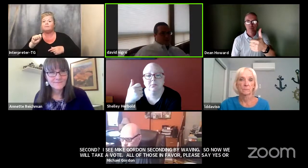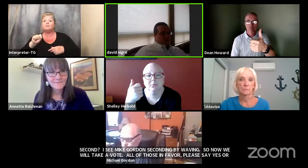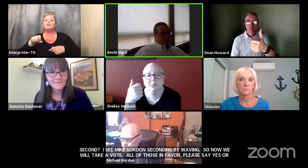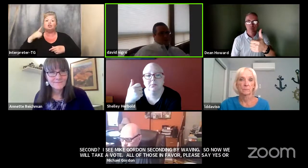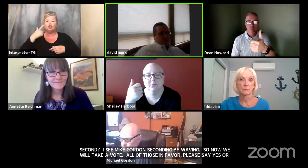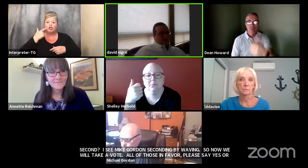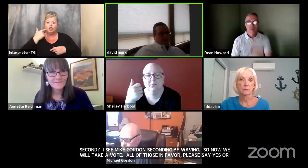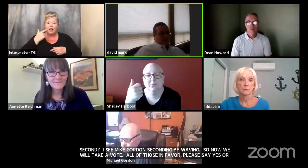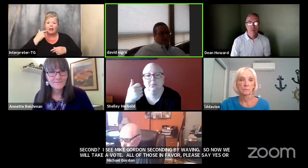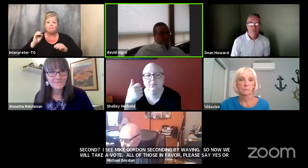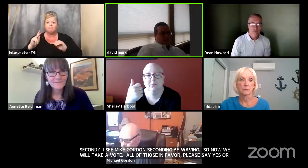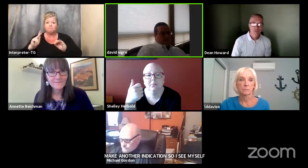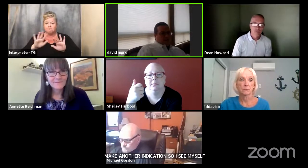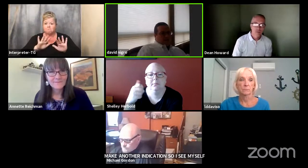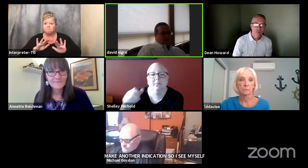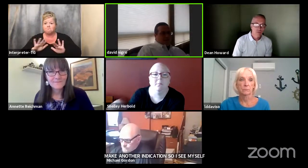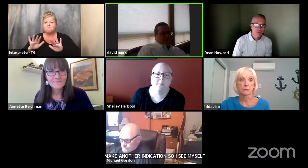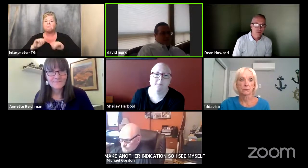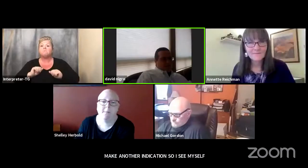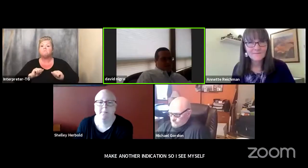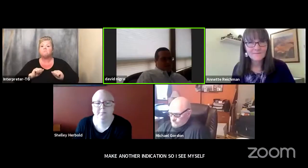Herbold.